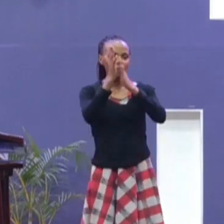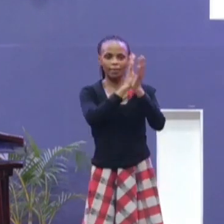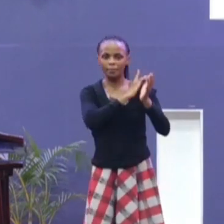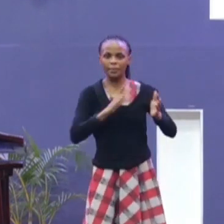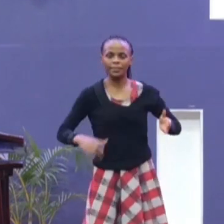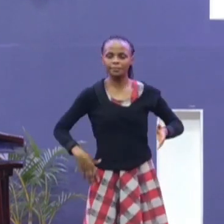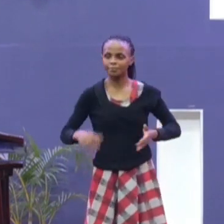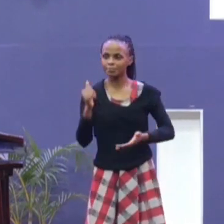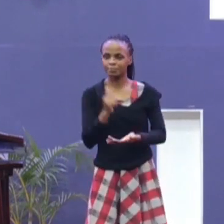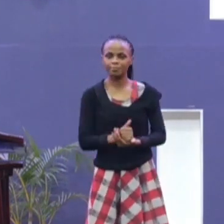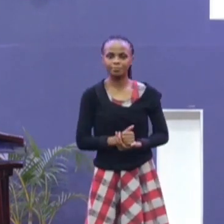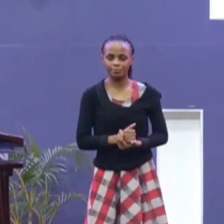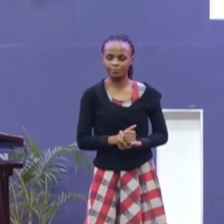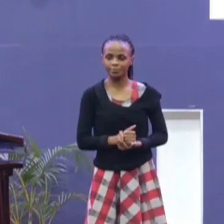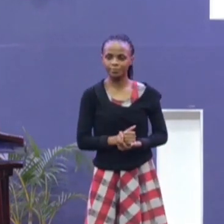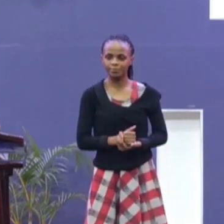yeebazibwe. Praise the Lord.